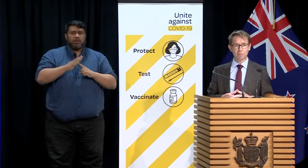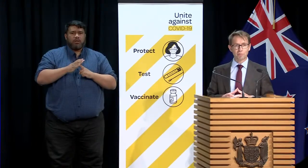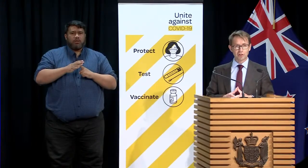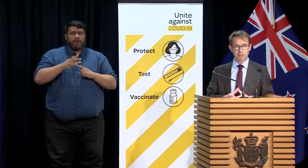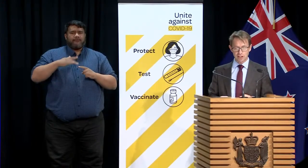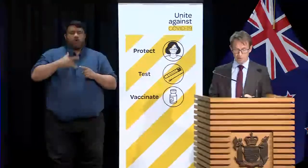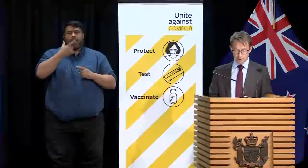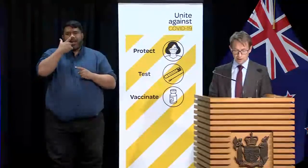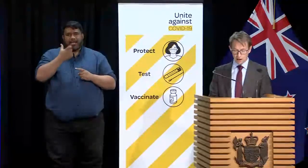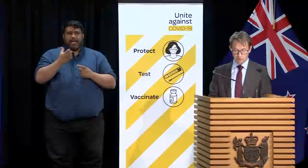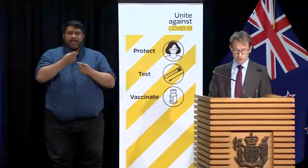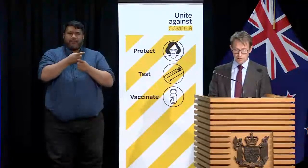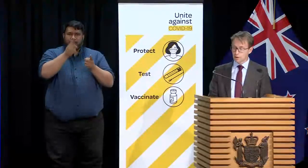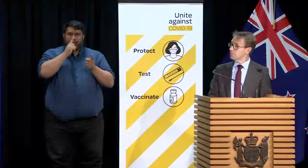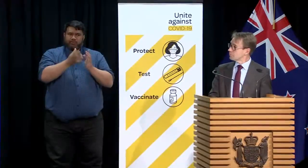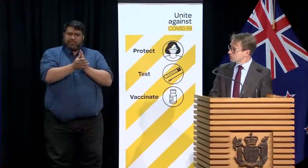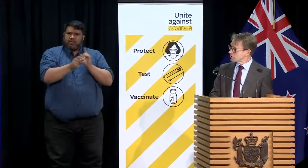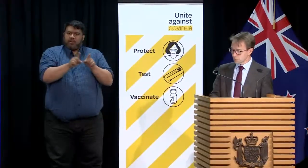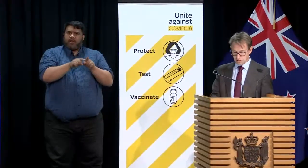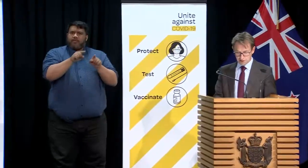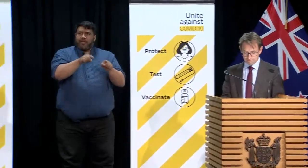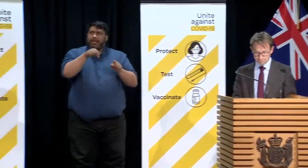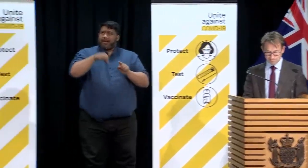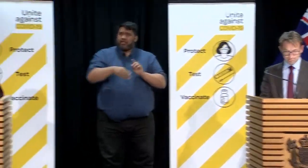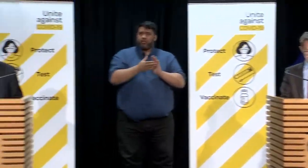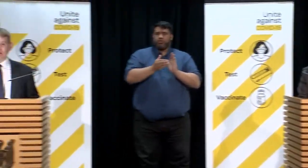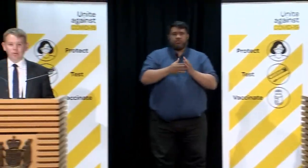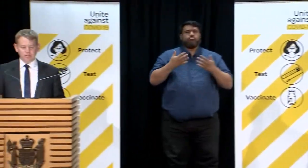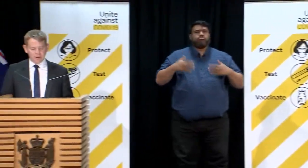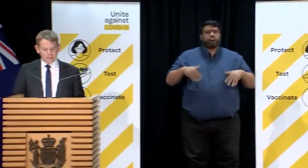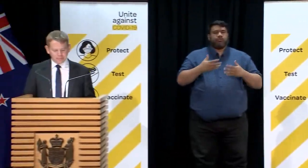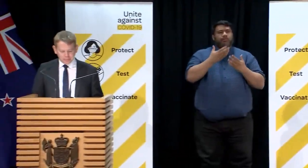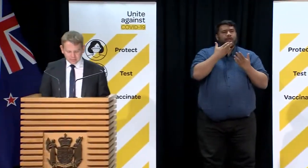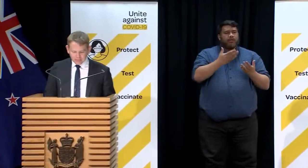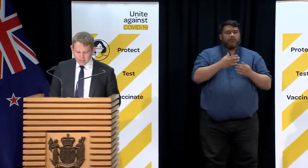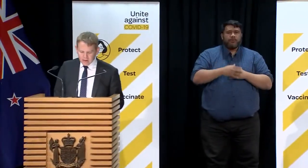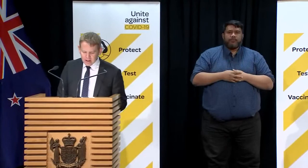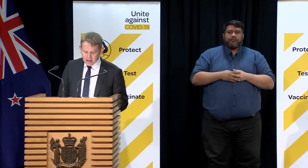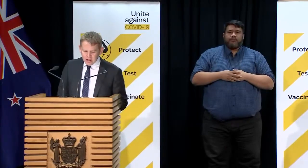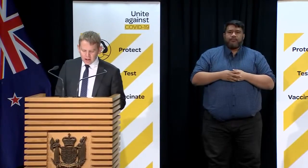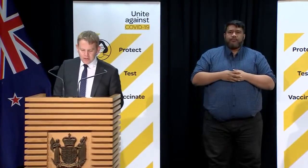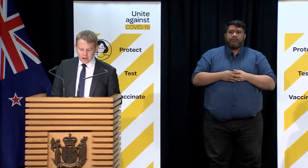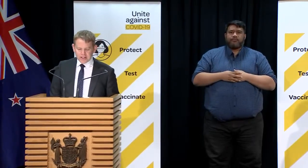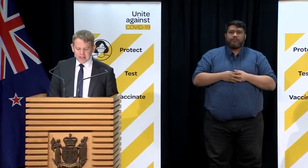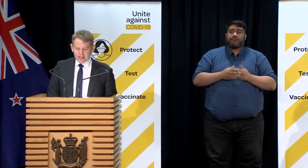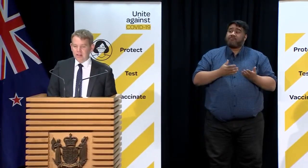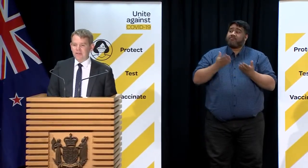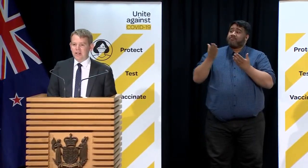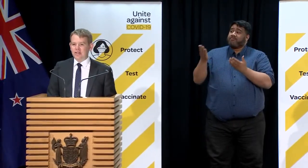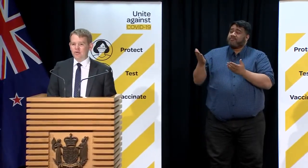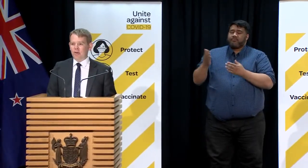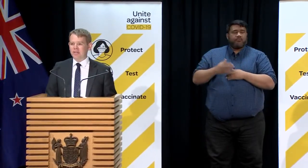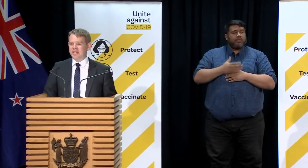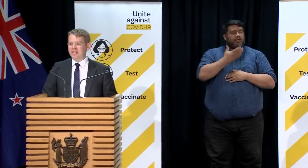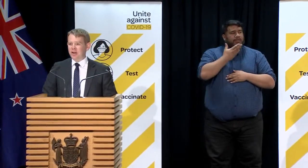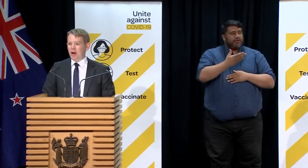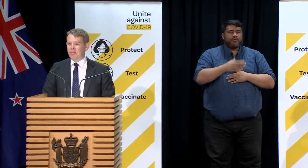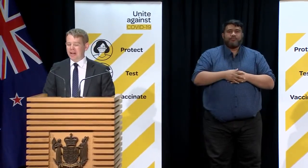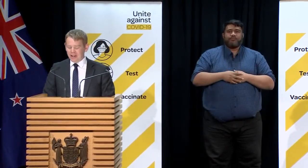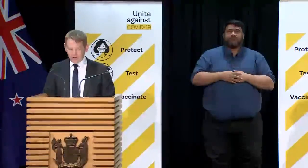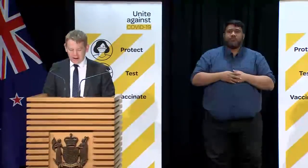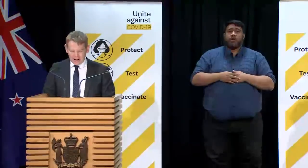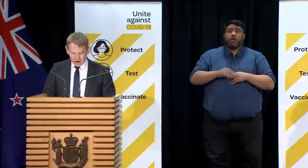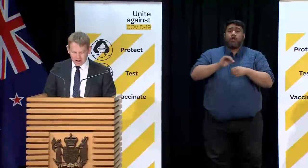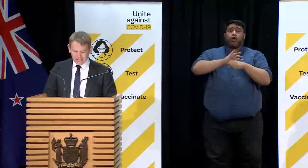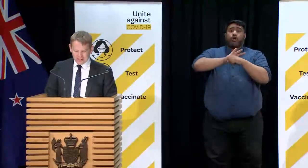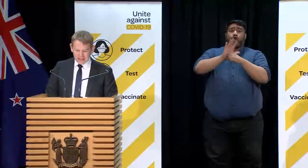such capable modellers here in Aotearoa. Back to you, Minister. Thank you, Dr. Bloomfield. COVID-19 significantly disrupted